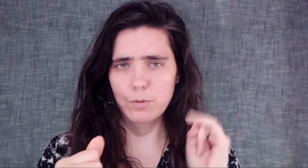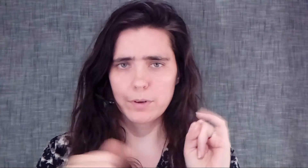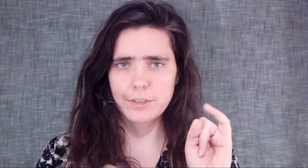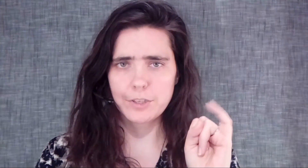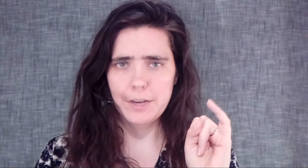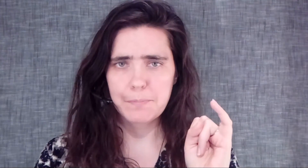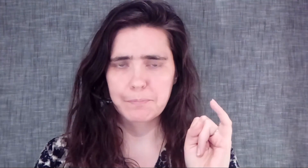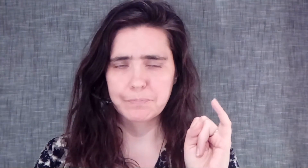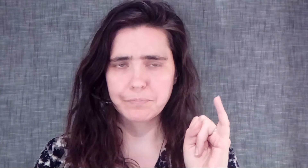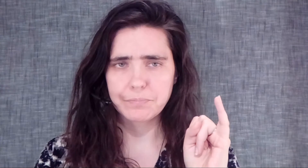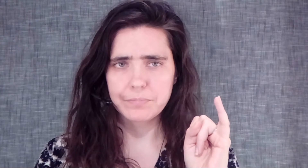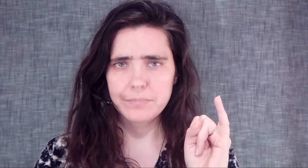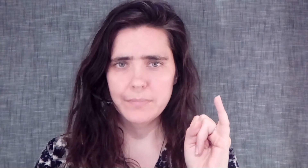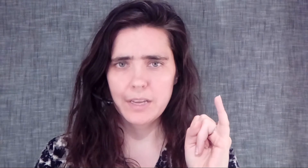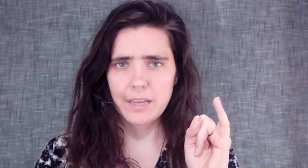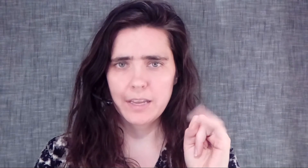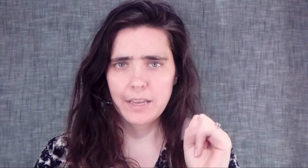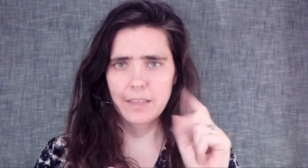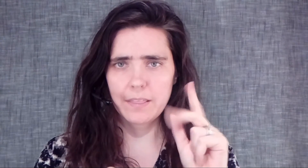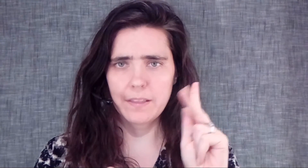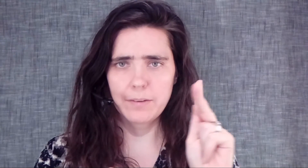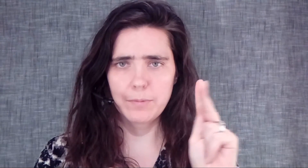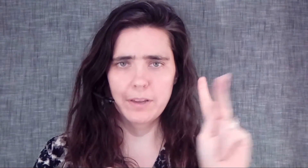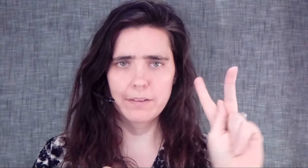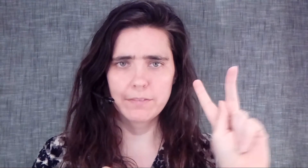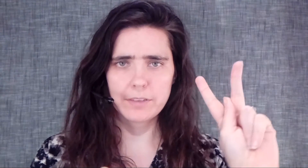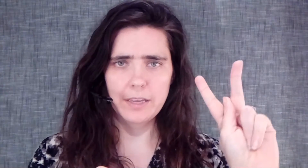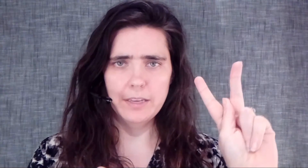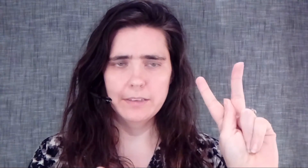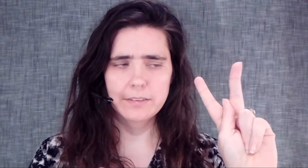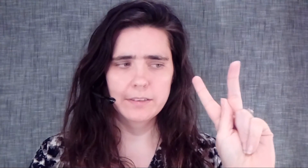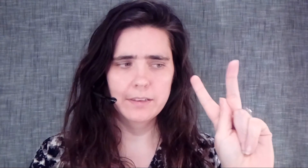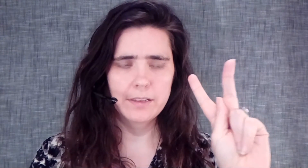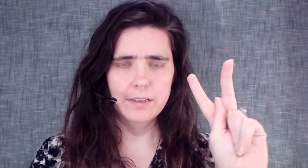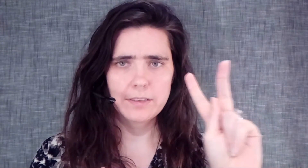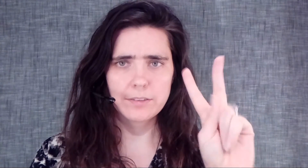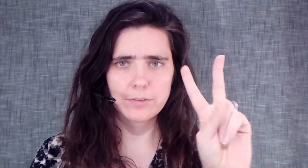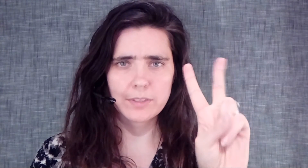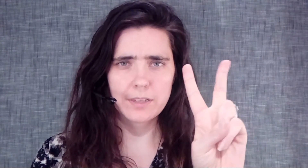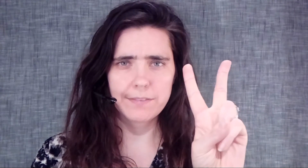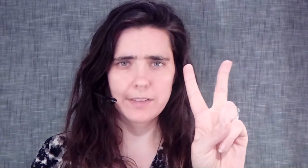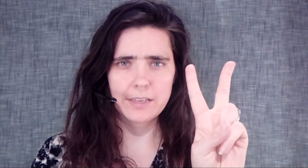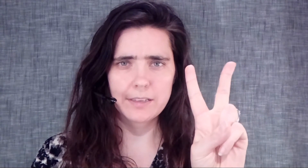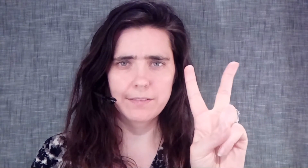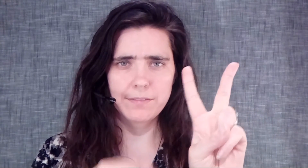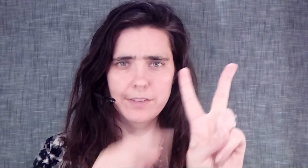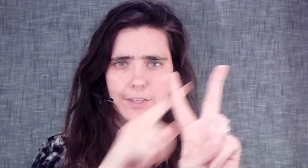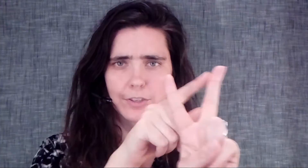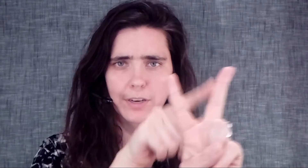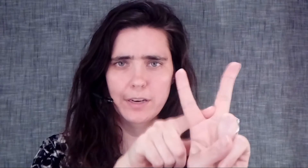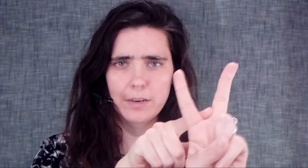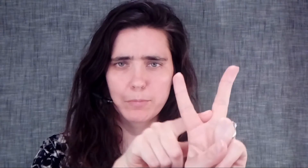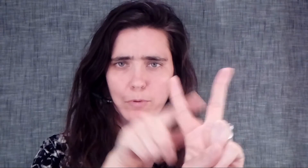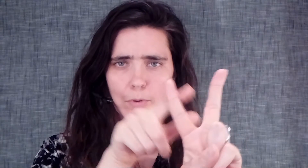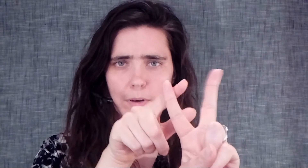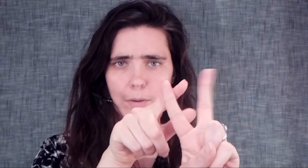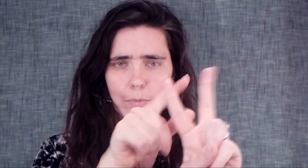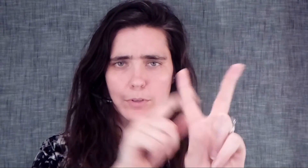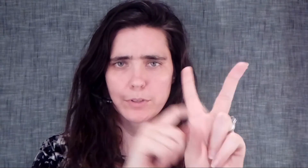a J. And then we have K, so it's kind of like a V shape or a number 2,